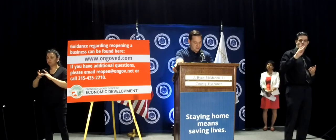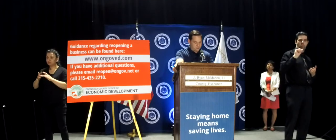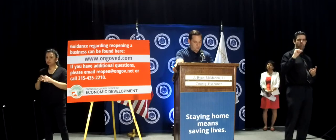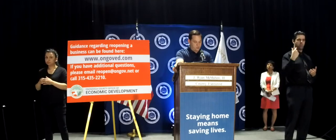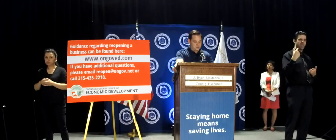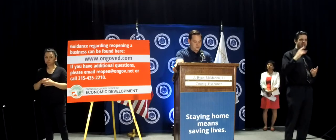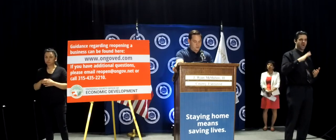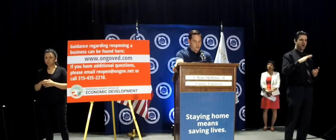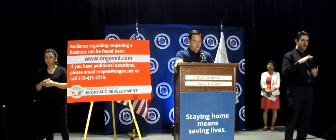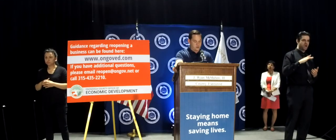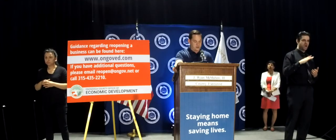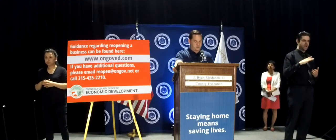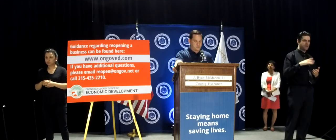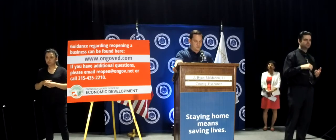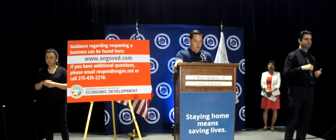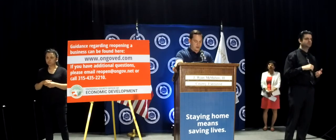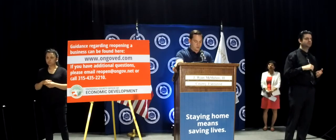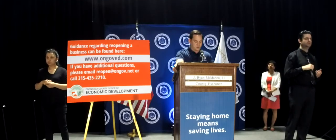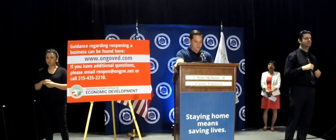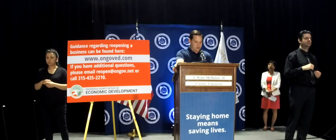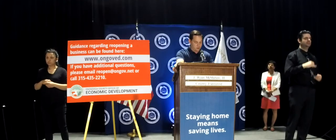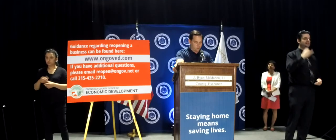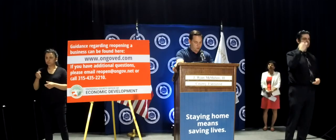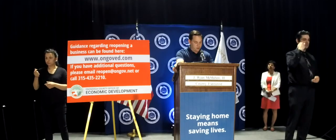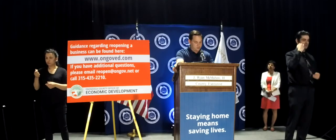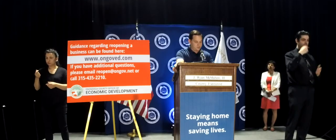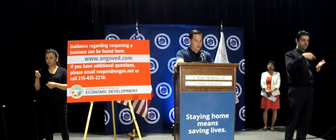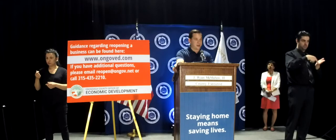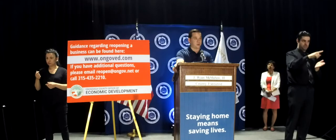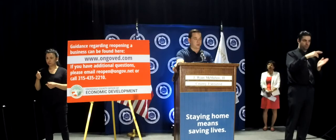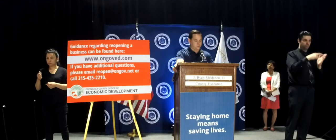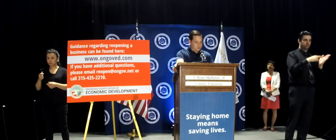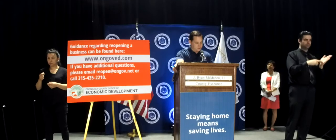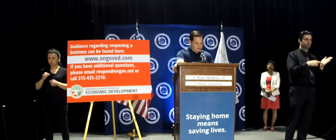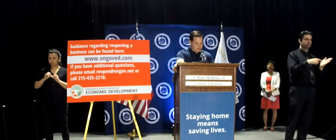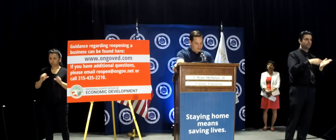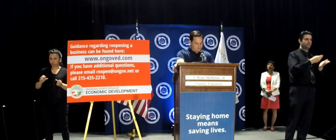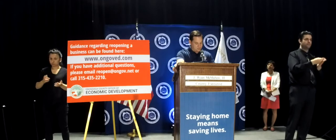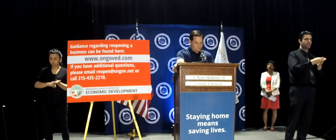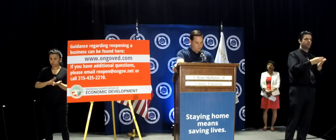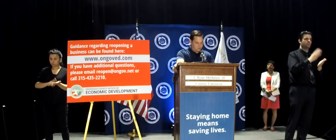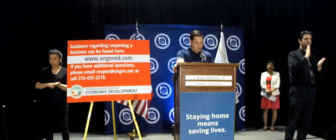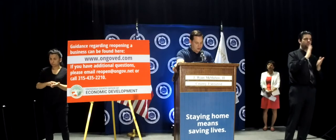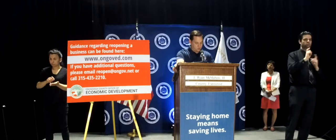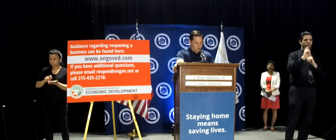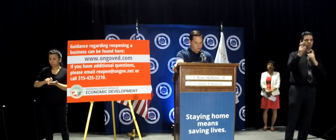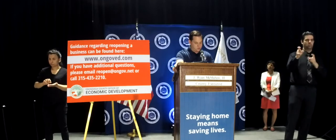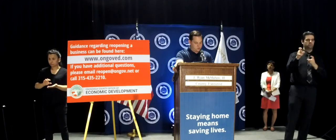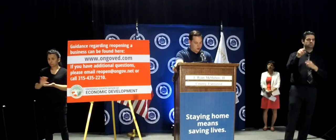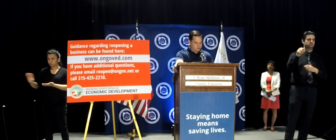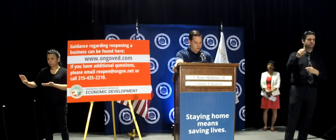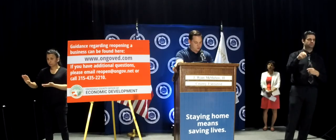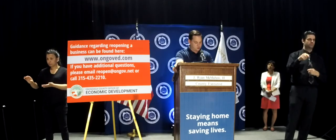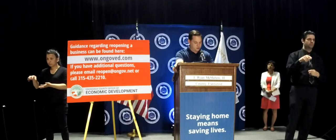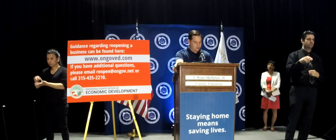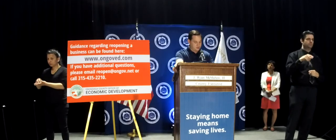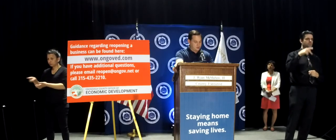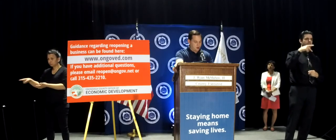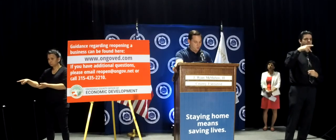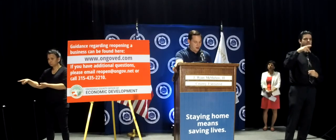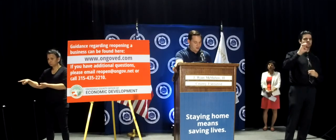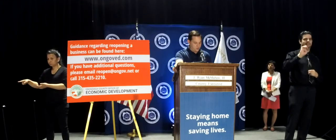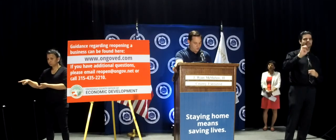that the proceeds are being donated to directrelief.org to buy critical PPE for our frontline workers across the